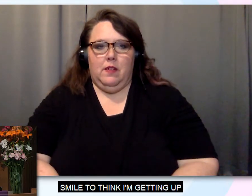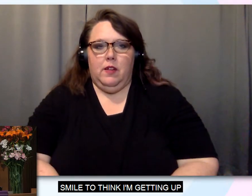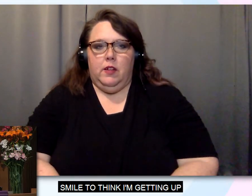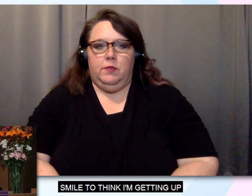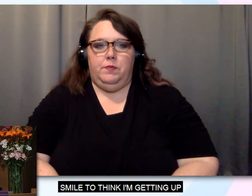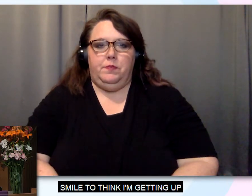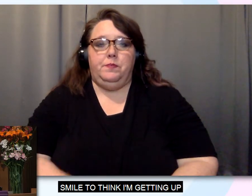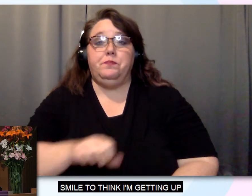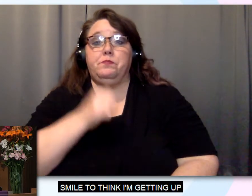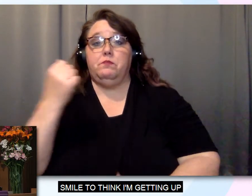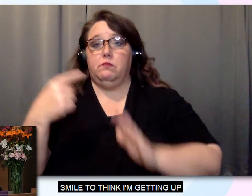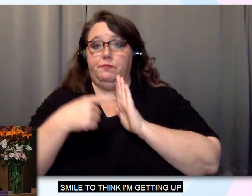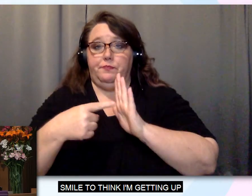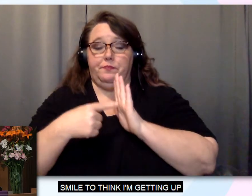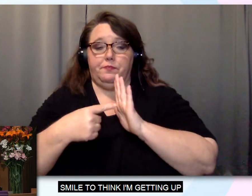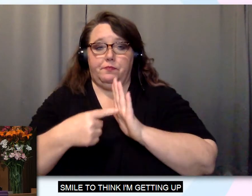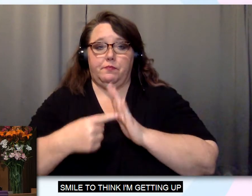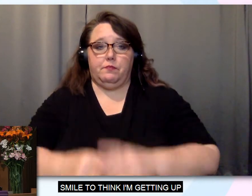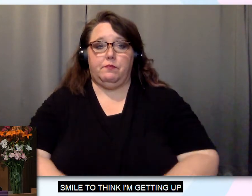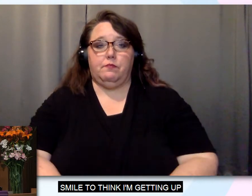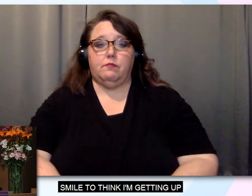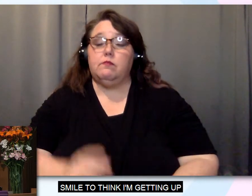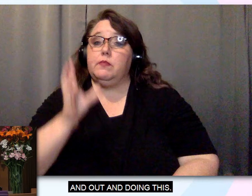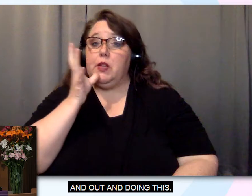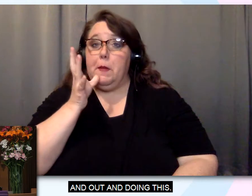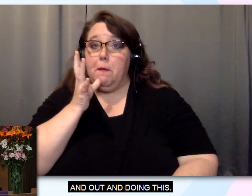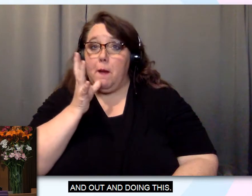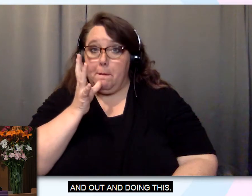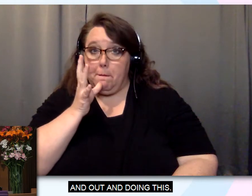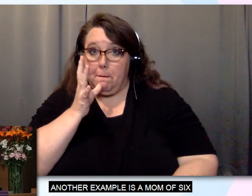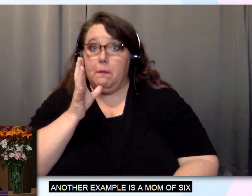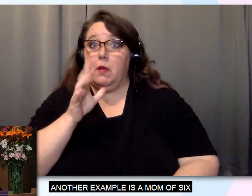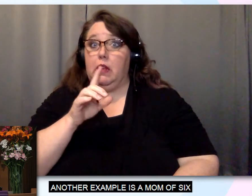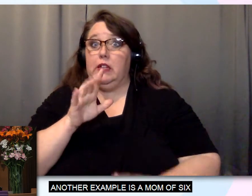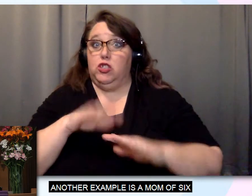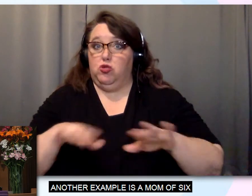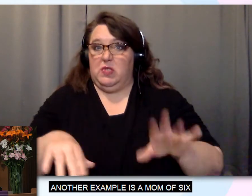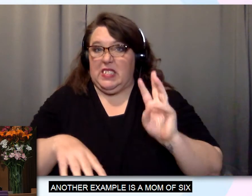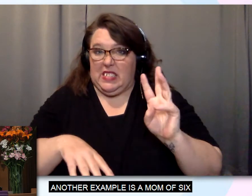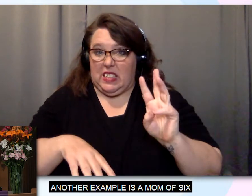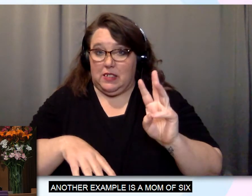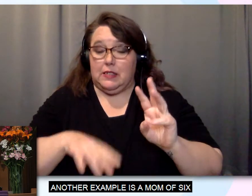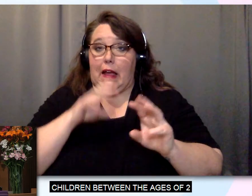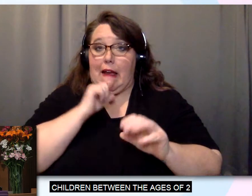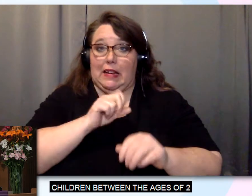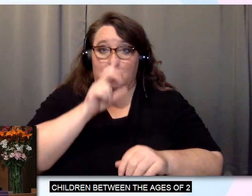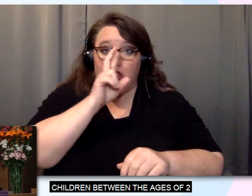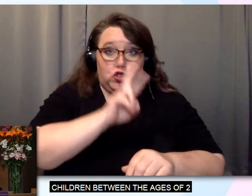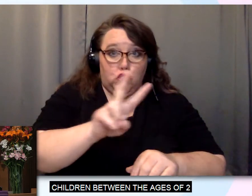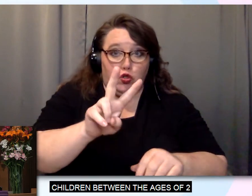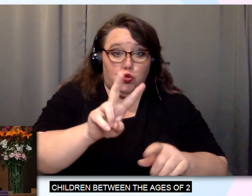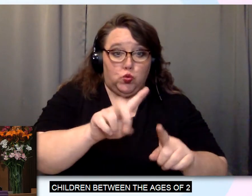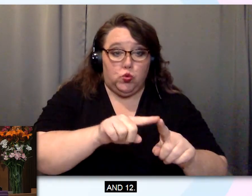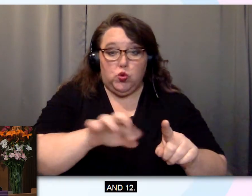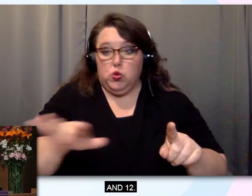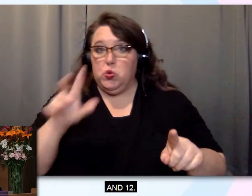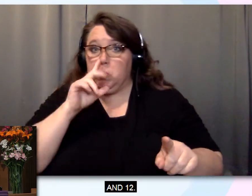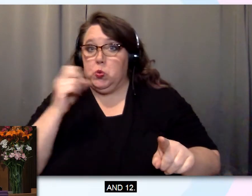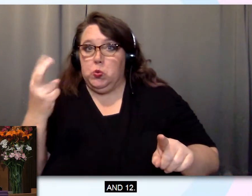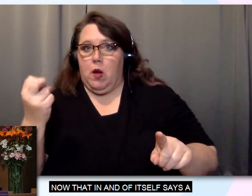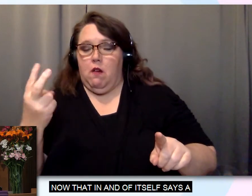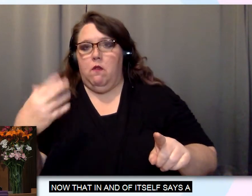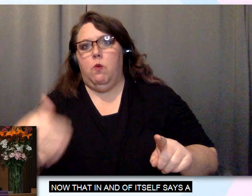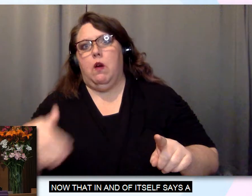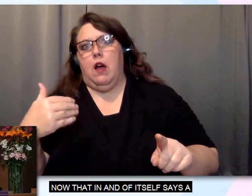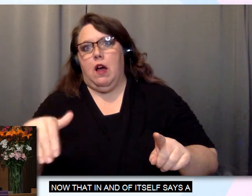this. Another example is a mom of 6 children between the ages of 2 and 12.